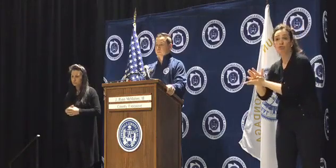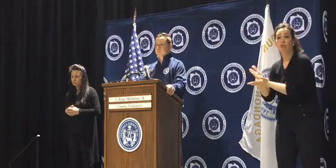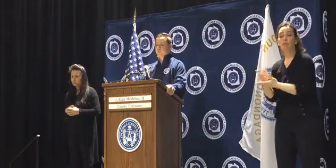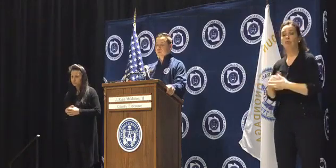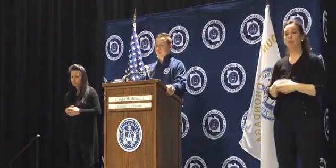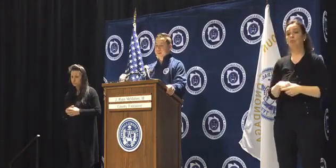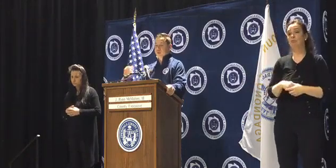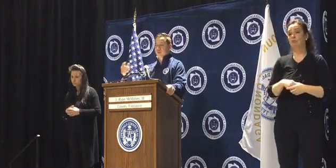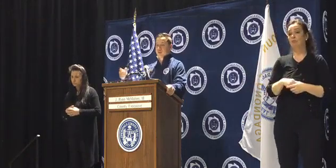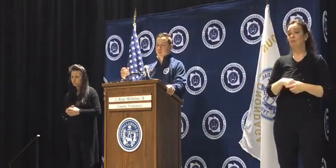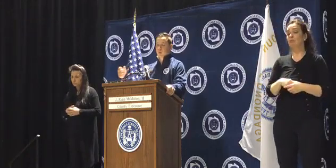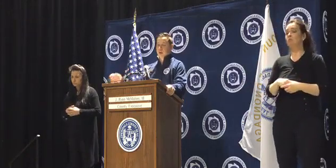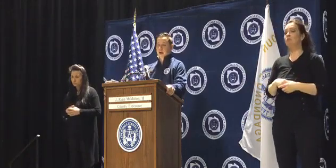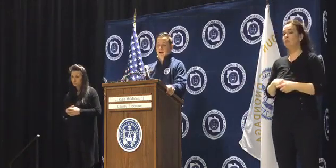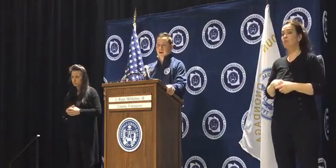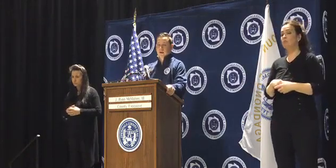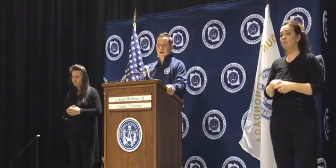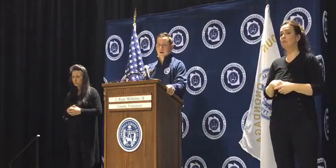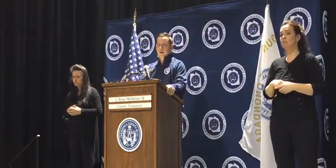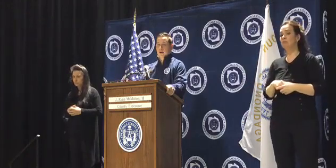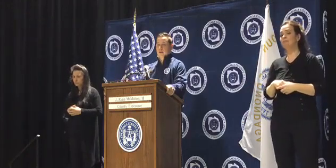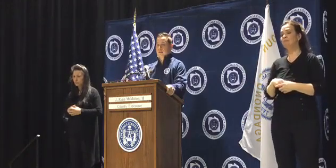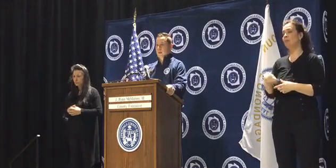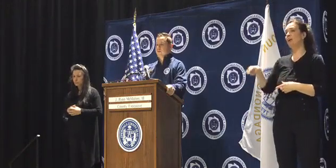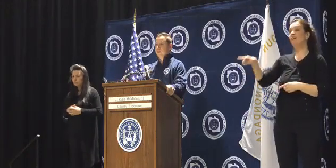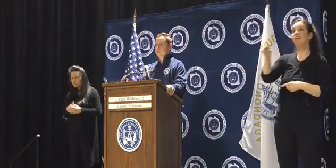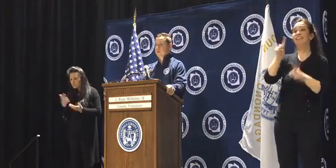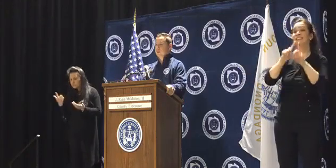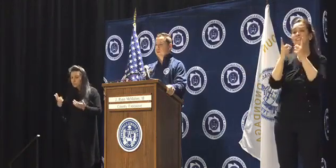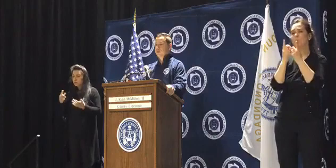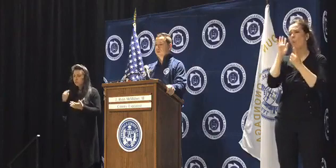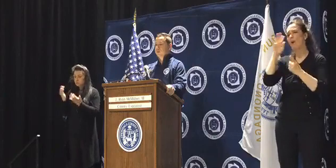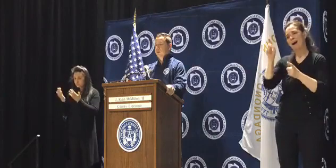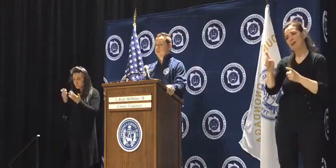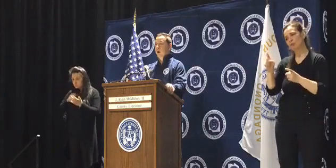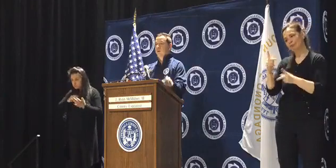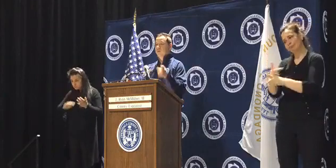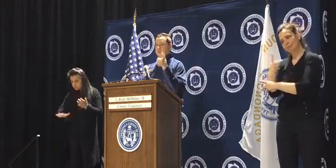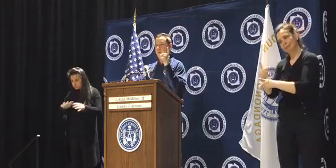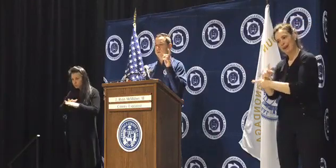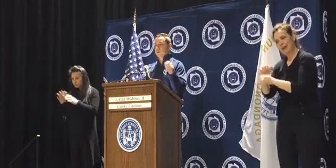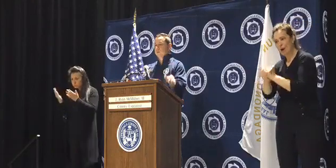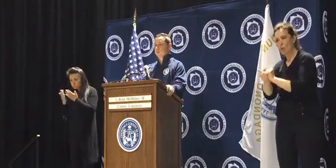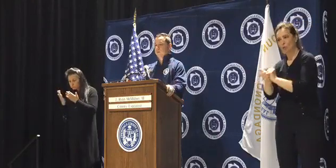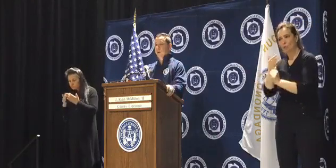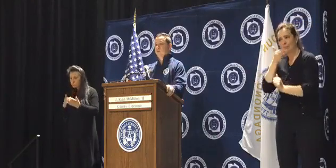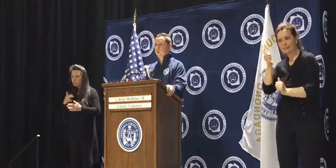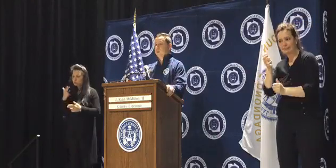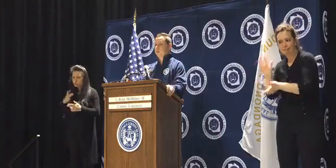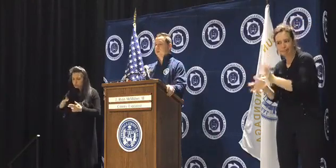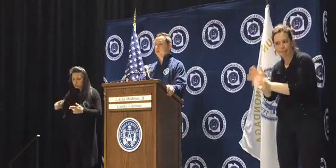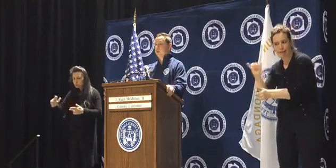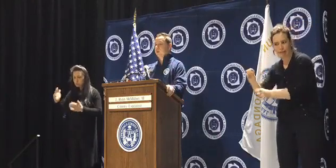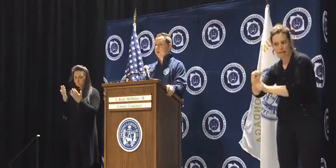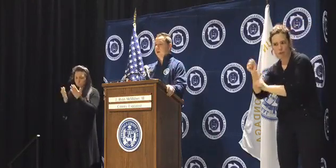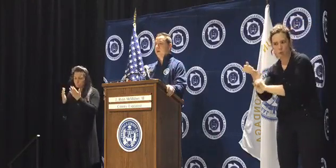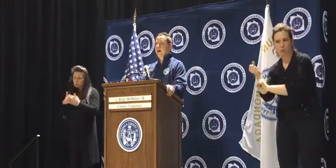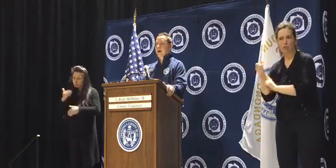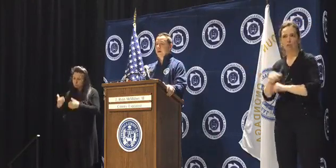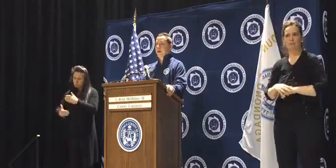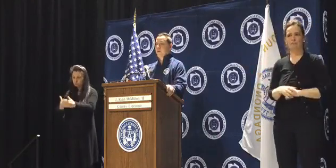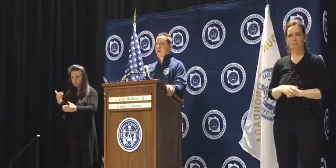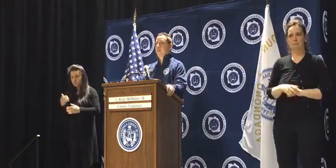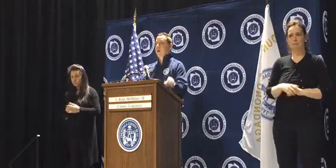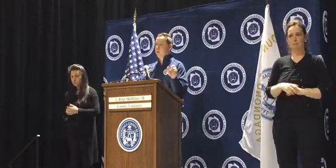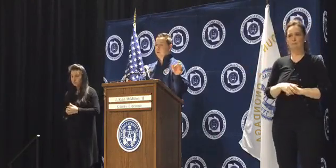certainly the districts need to work on. And I've seen some of the districts, Baldwinsville High School's, Baldwinsville District's done a great job.